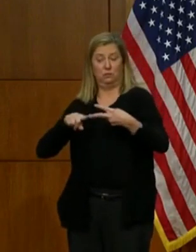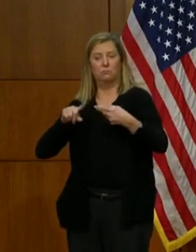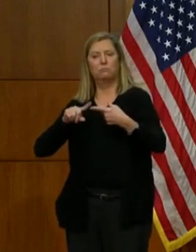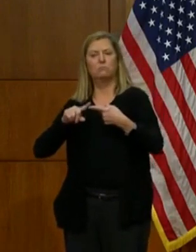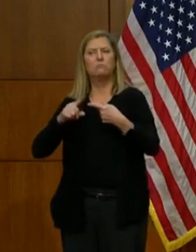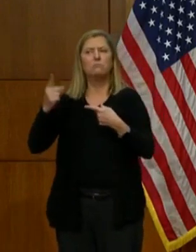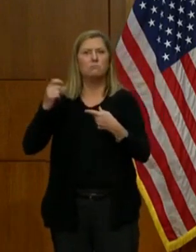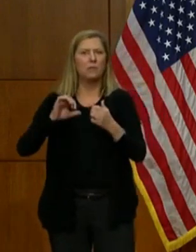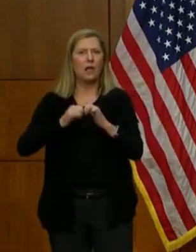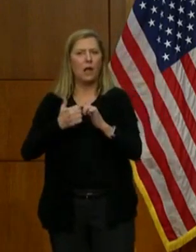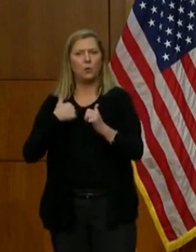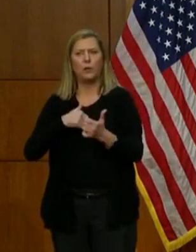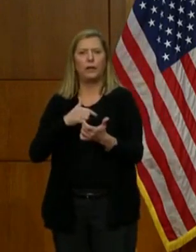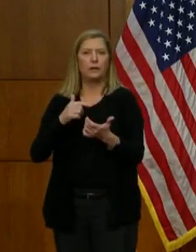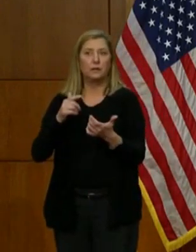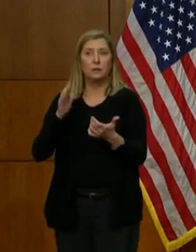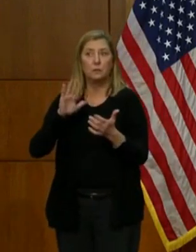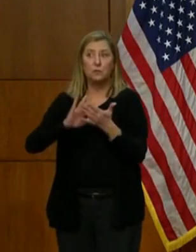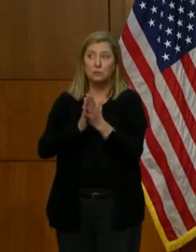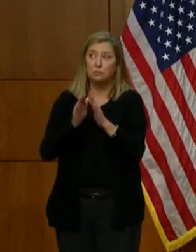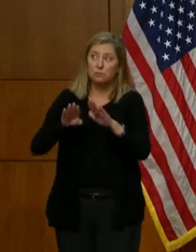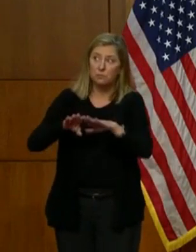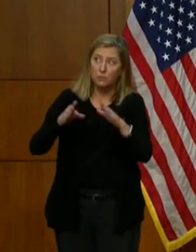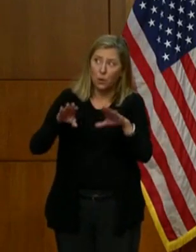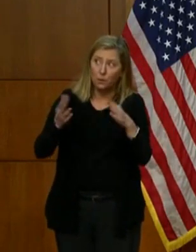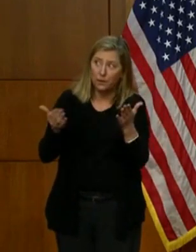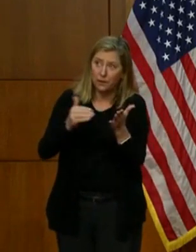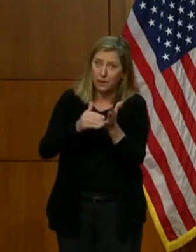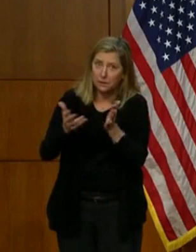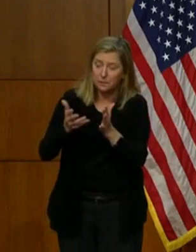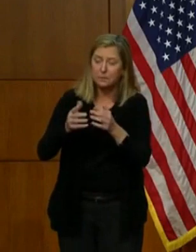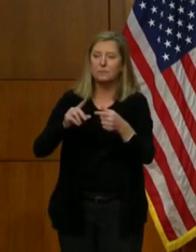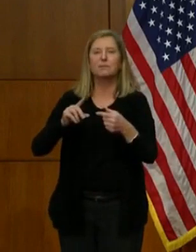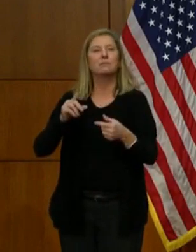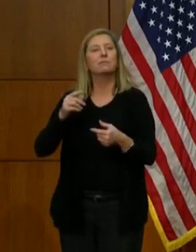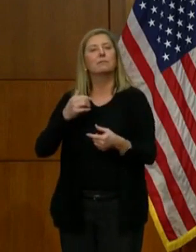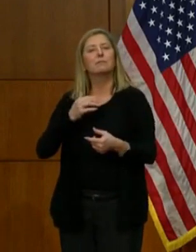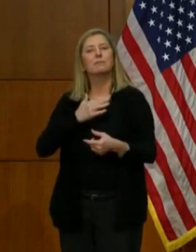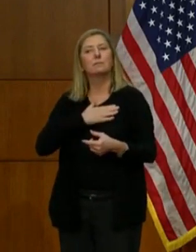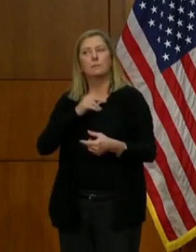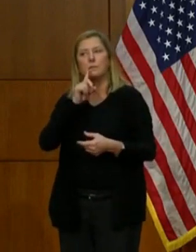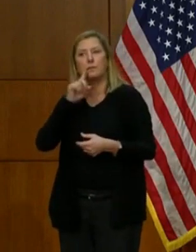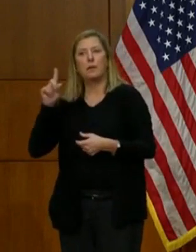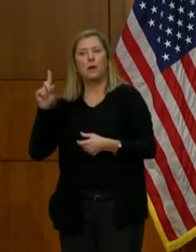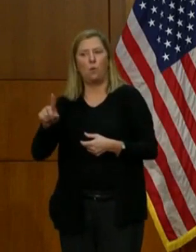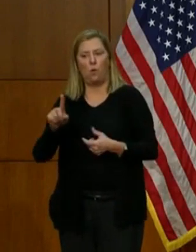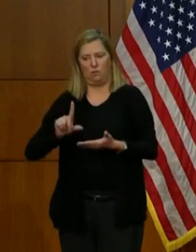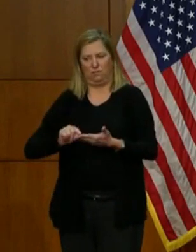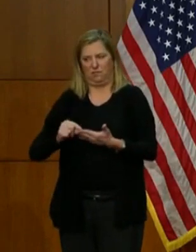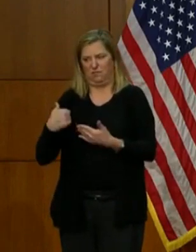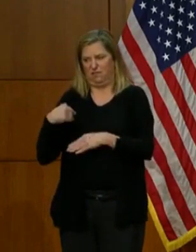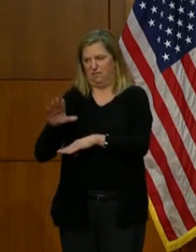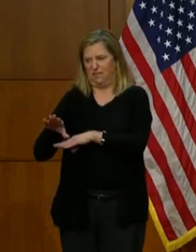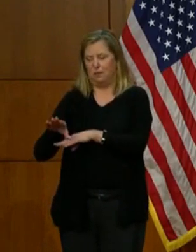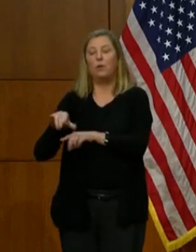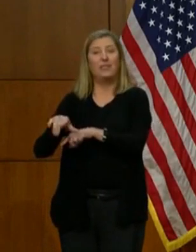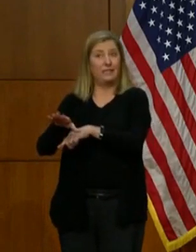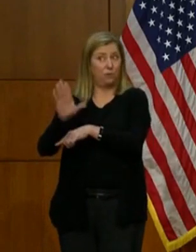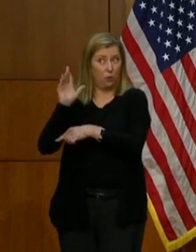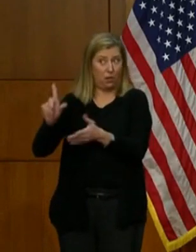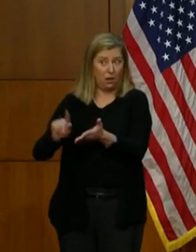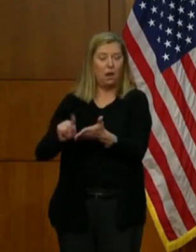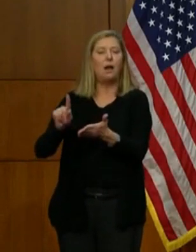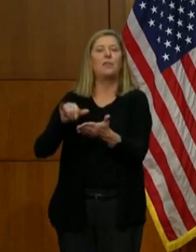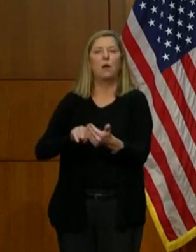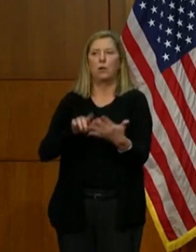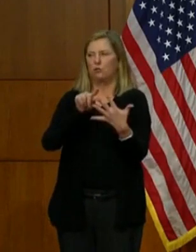ease the mitigation measures, and the executive order that we published this afternoon, I think, will address a lot